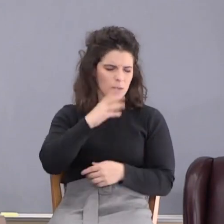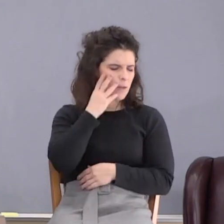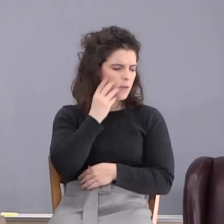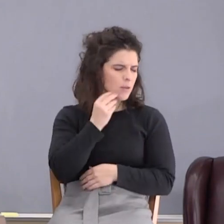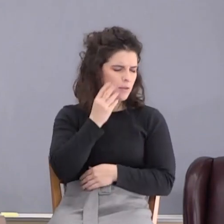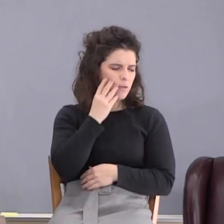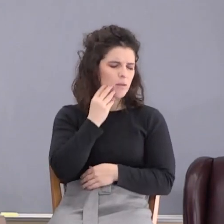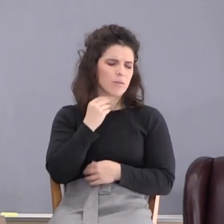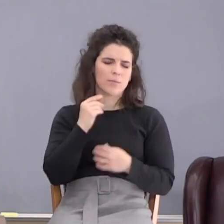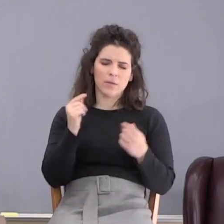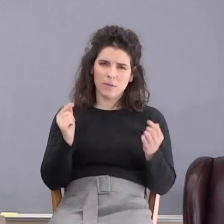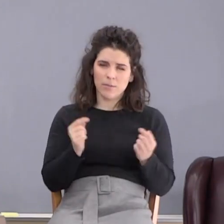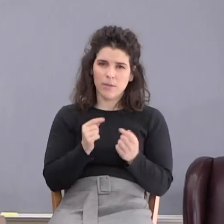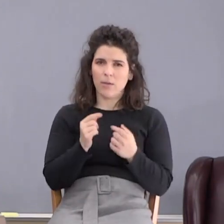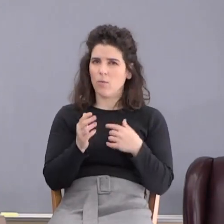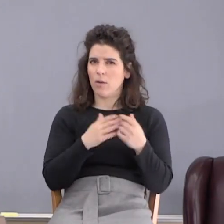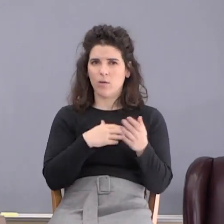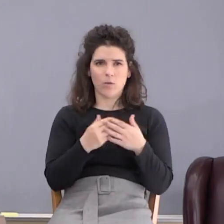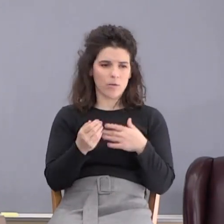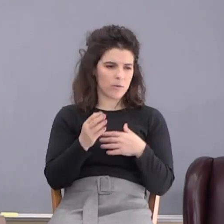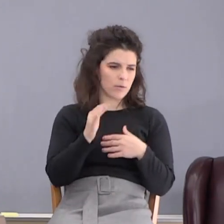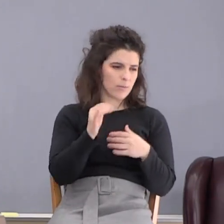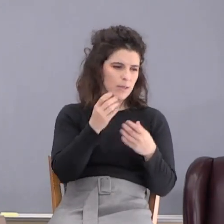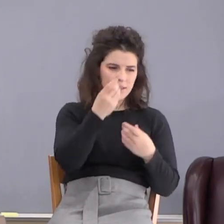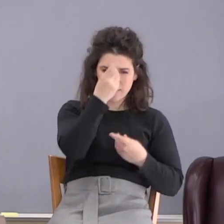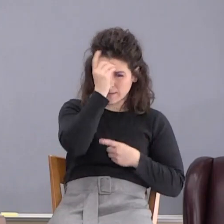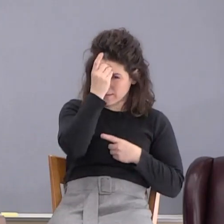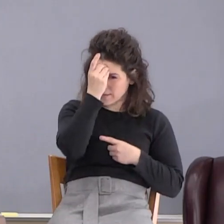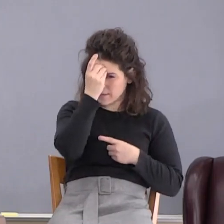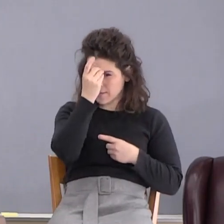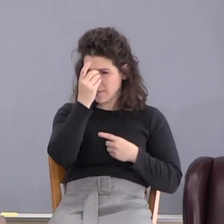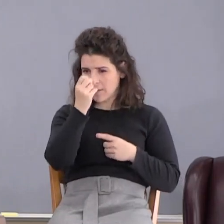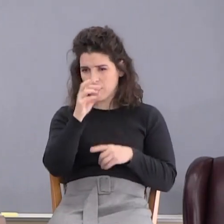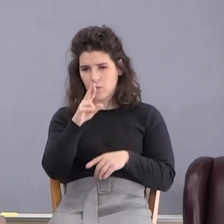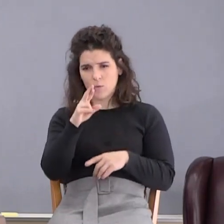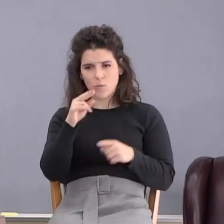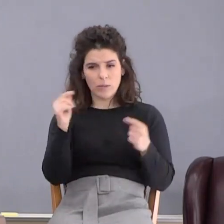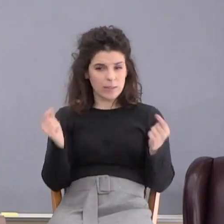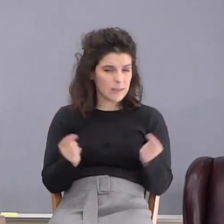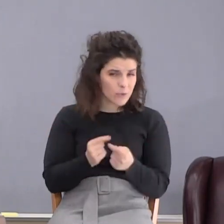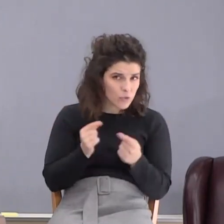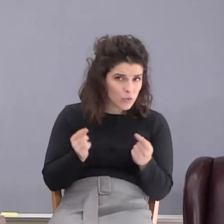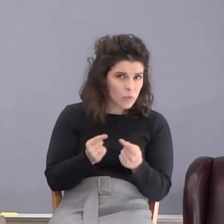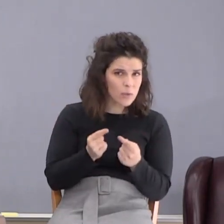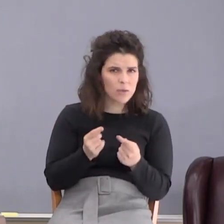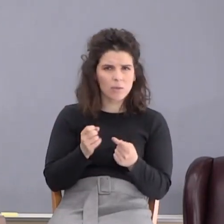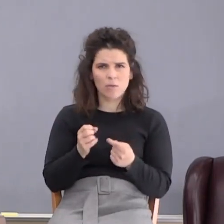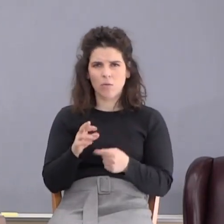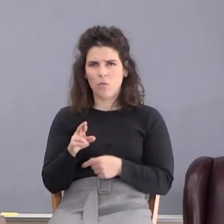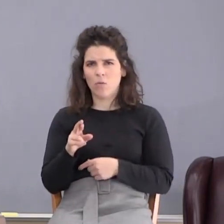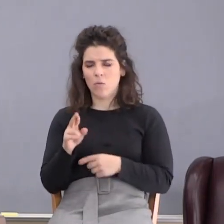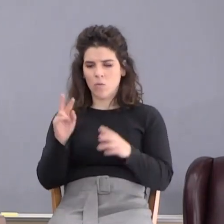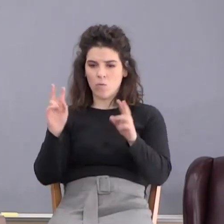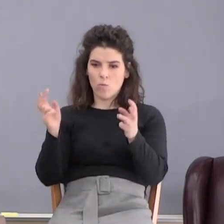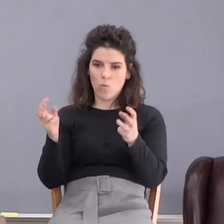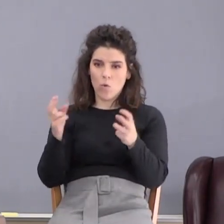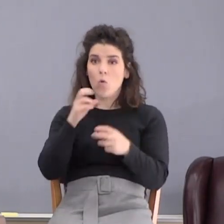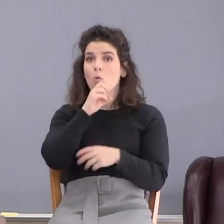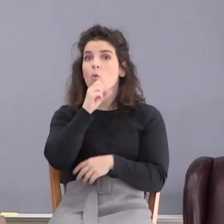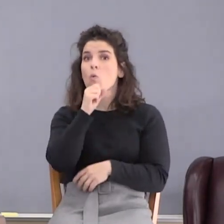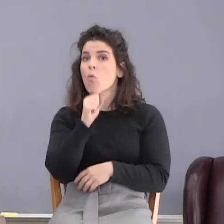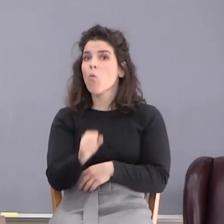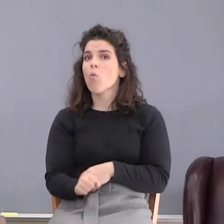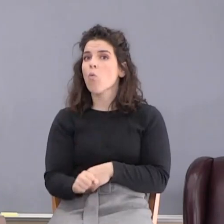the agony. Whether it's by disease, whether it's by injury, whether it's by, quote,